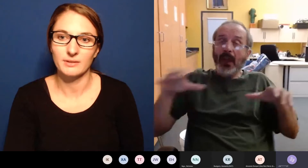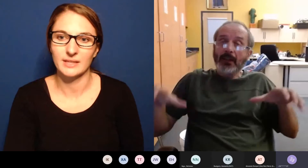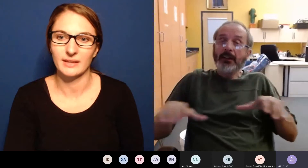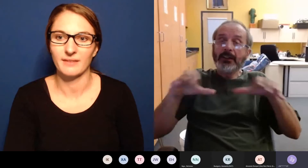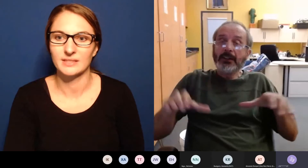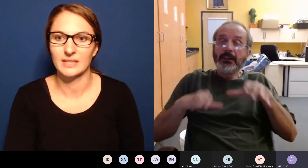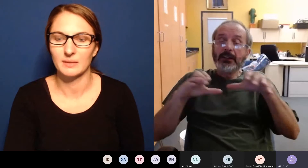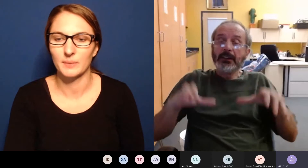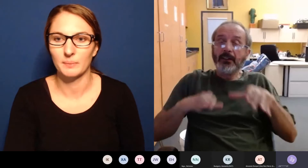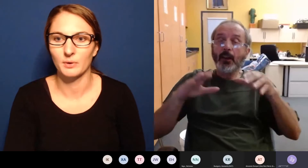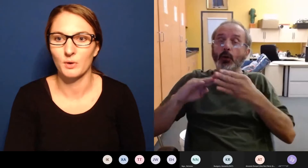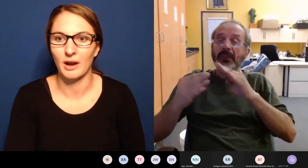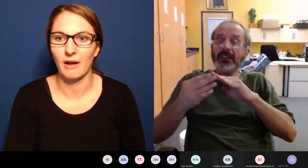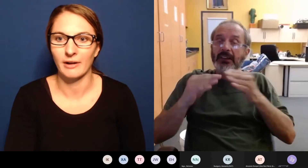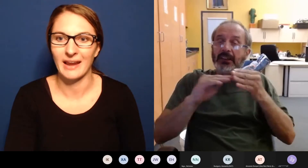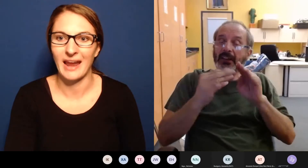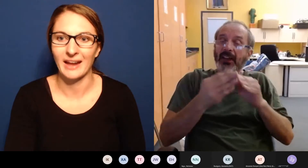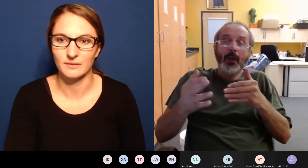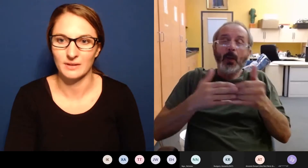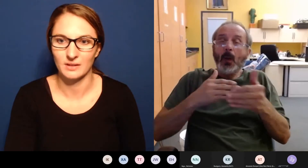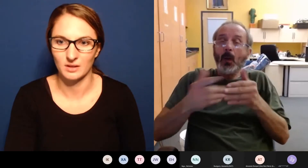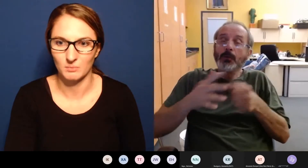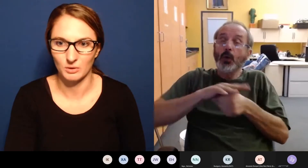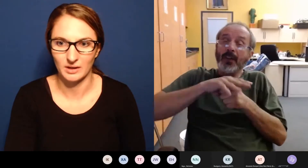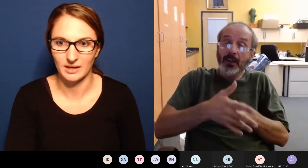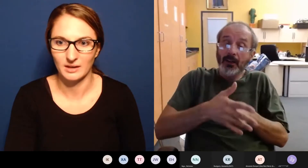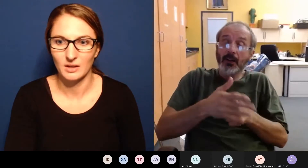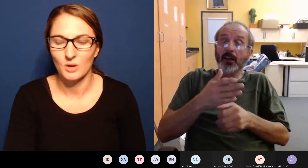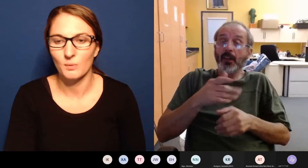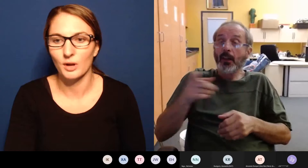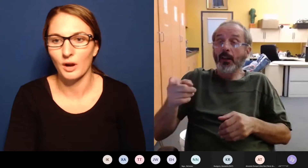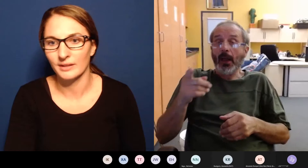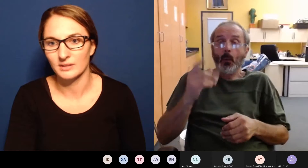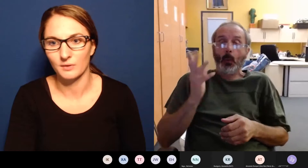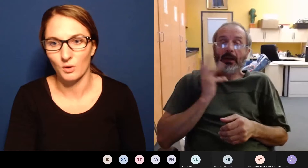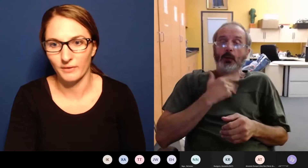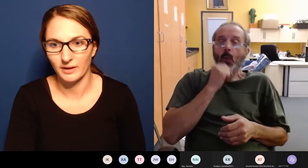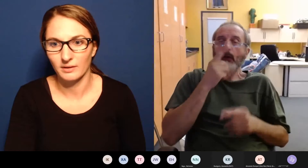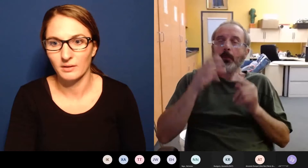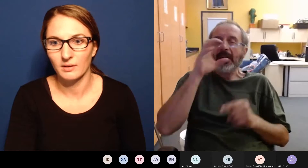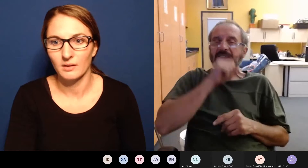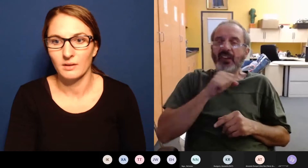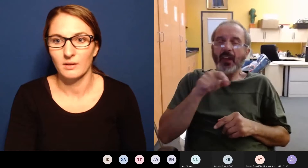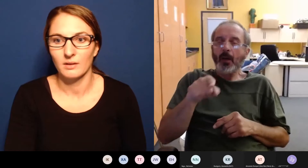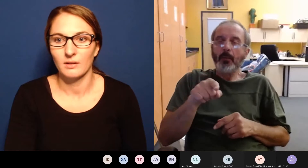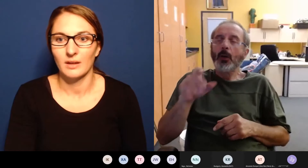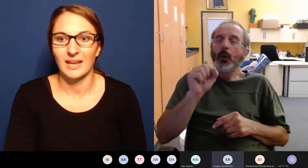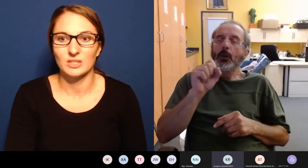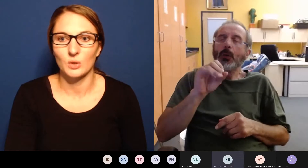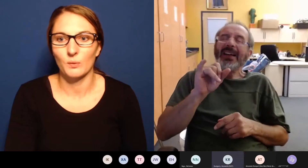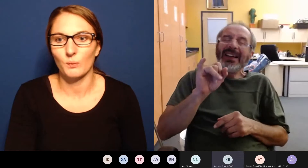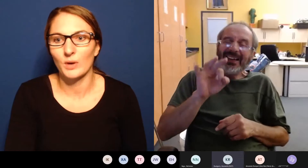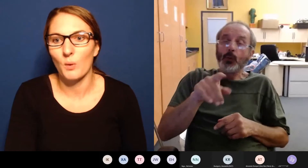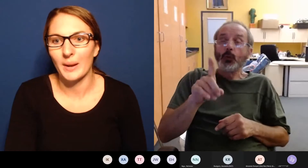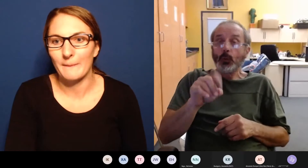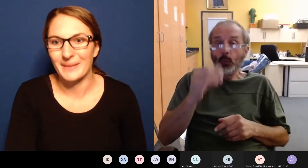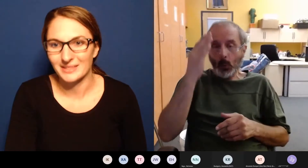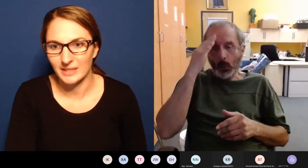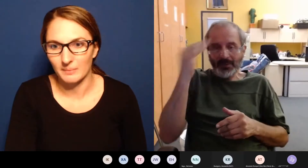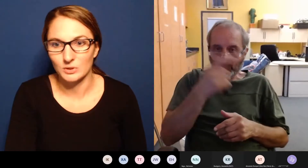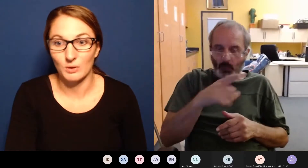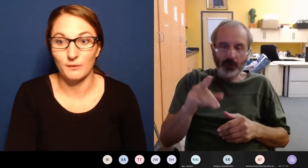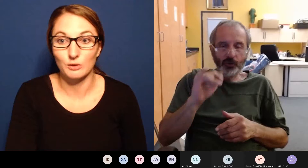One thing I was saying that I've seen people who are already active in the community, regardless of COVID. And so we don't